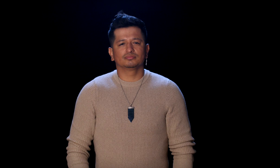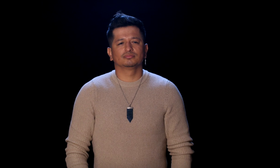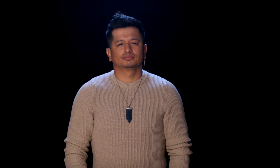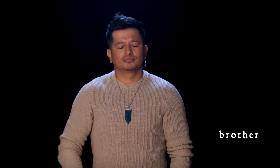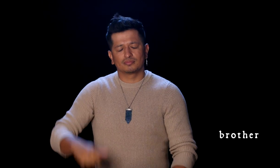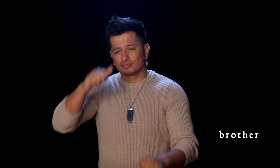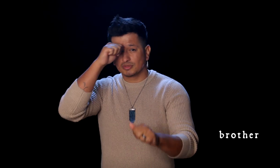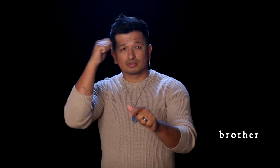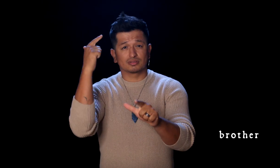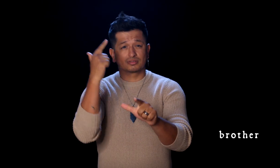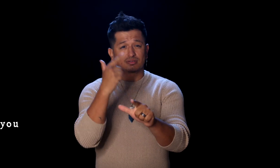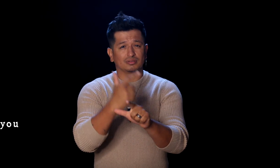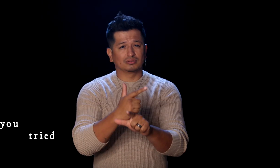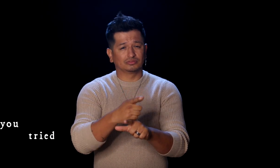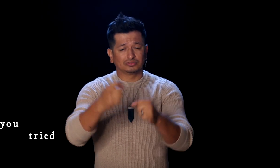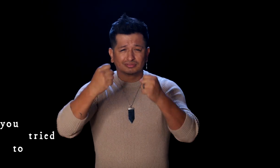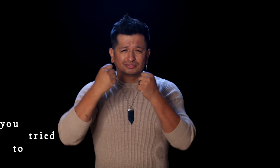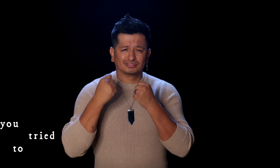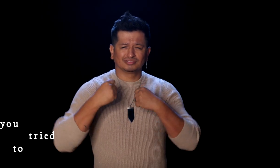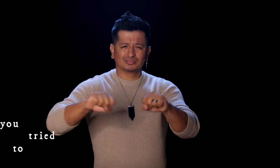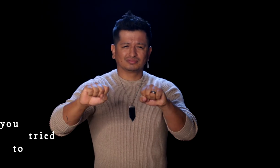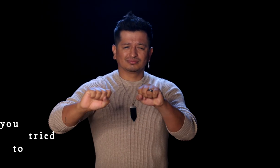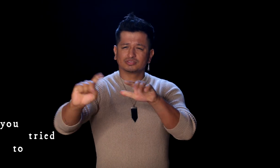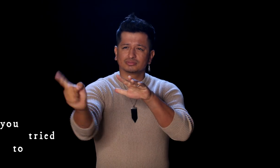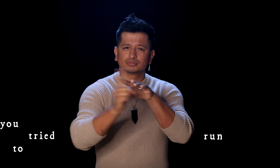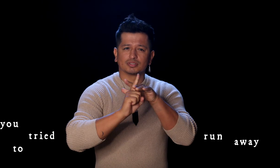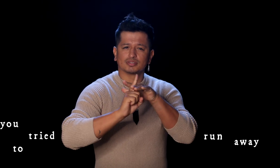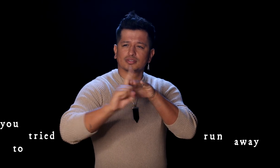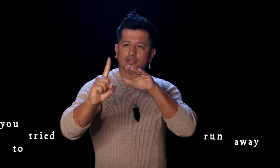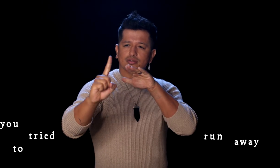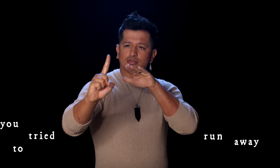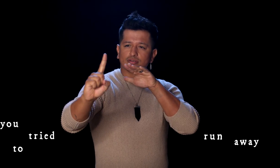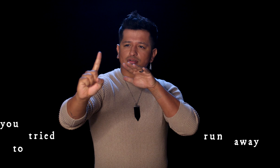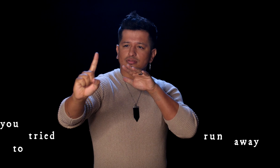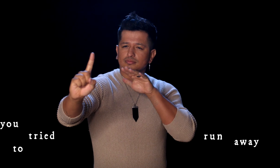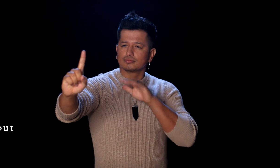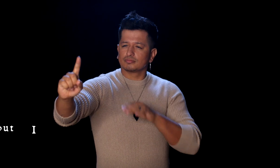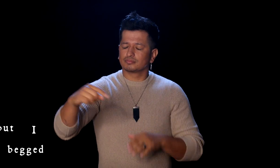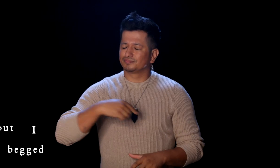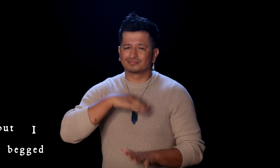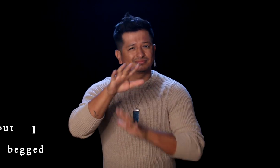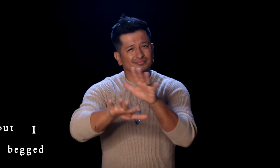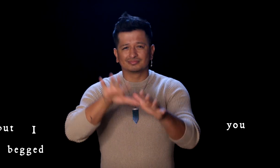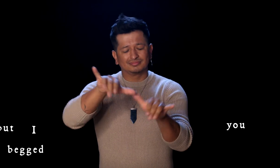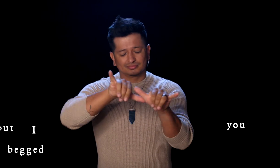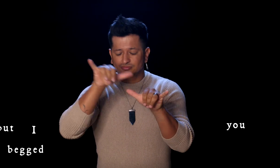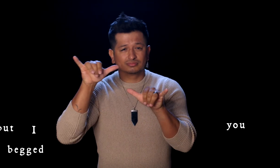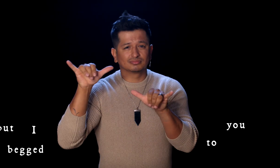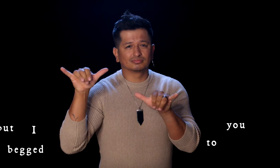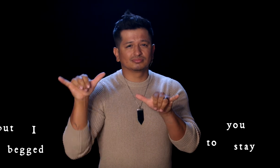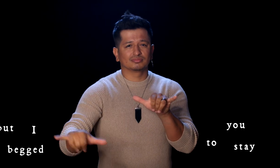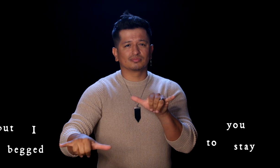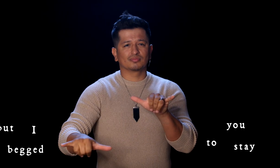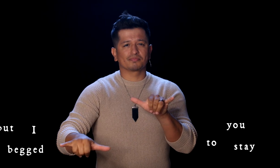Brother, you tried to run away But I begged you